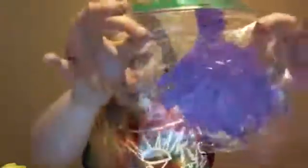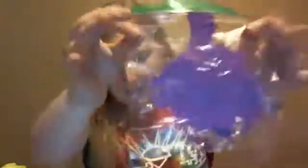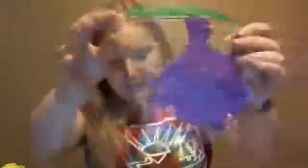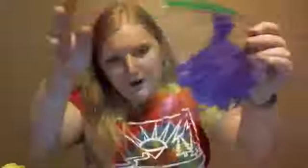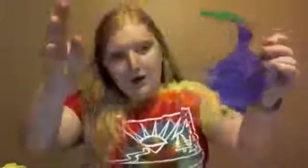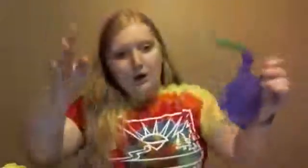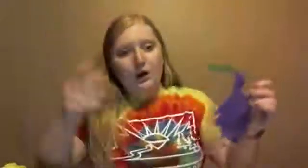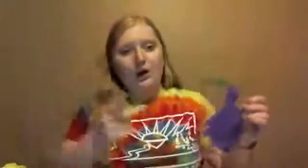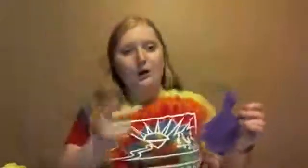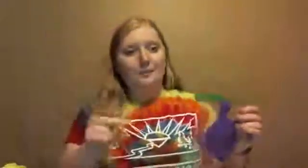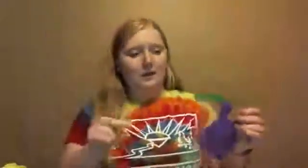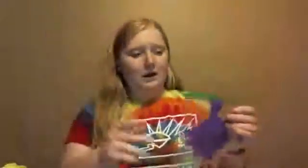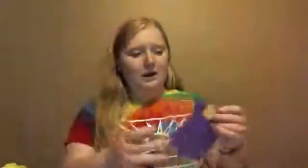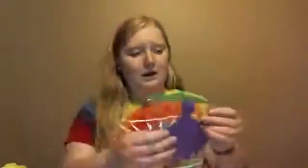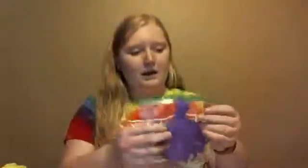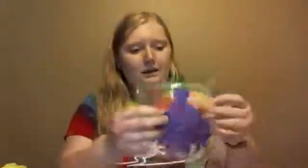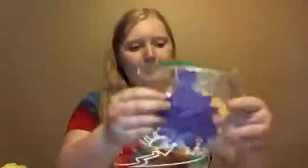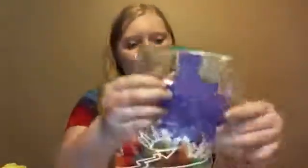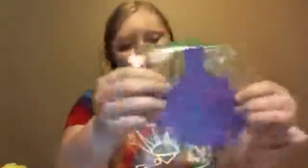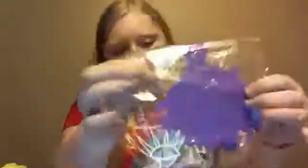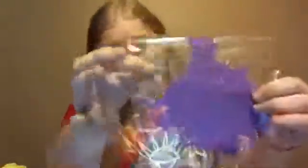pretty purple color.